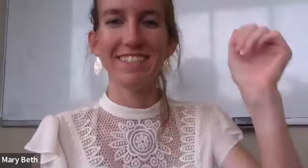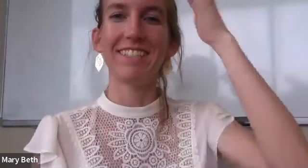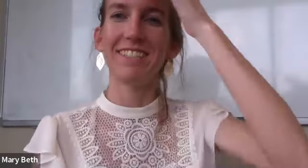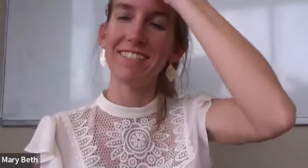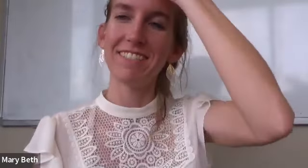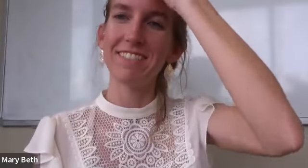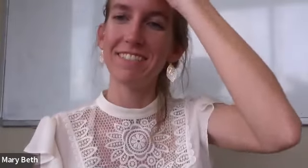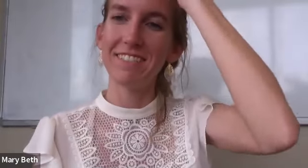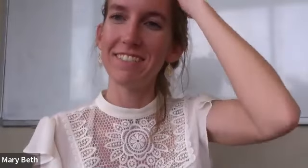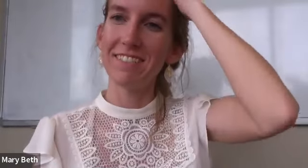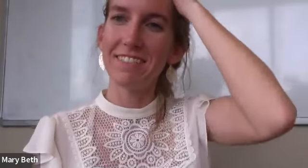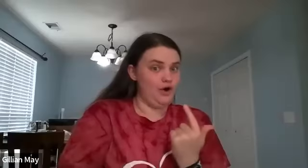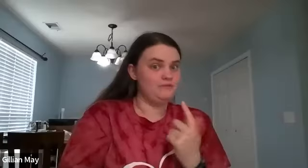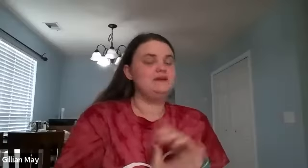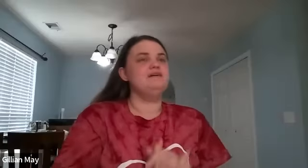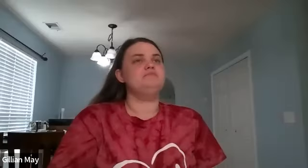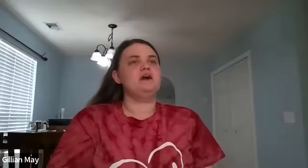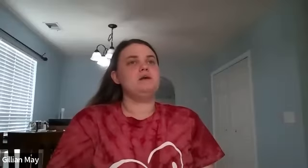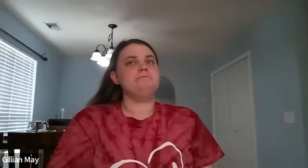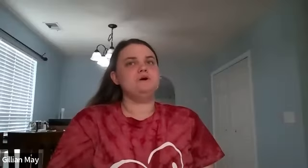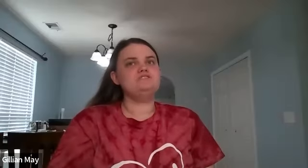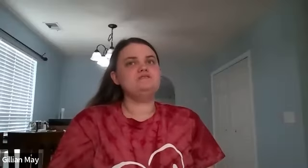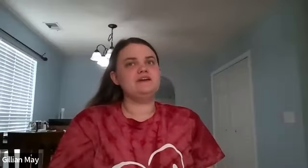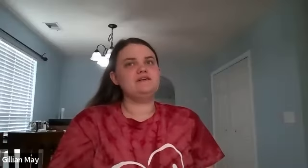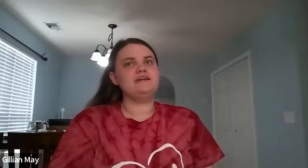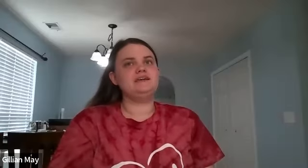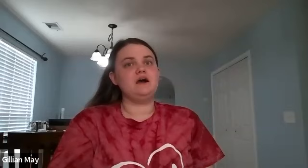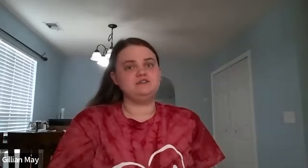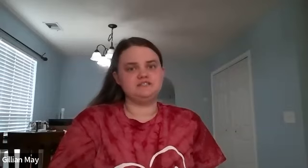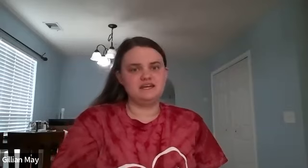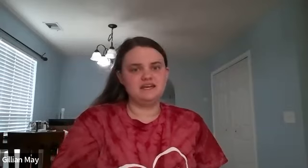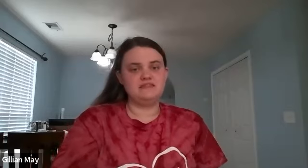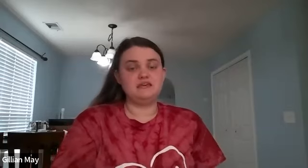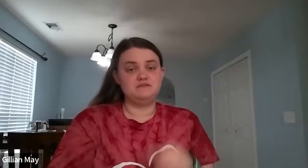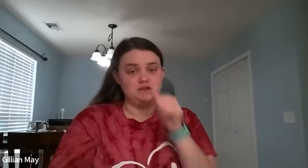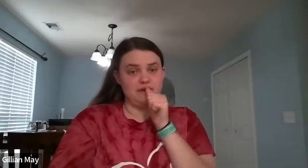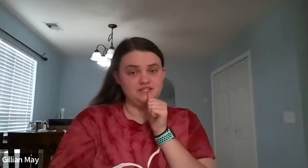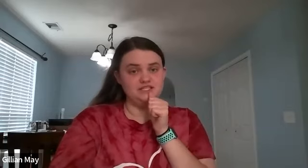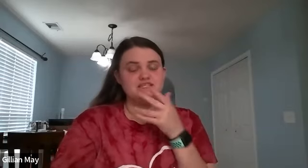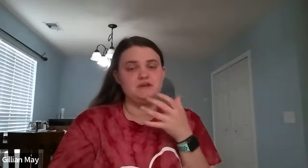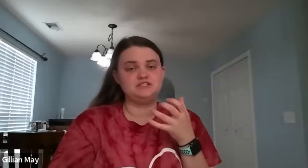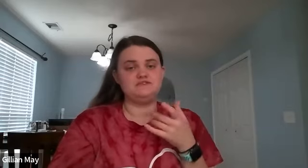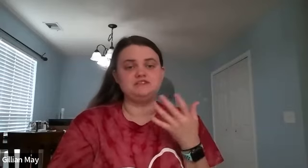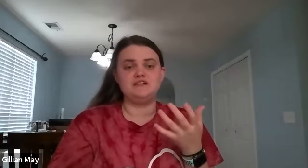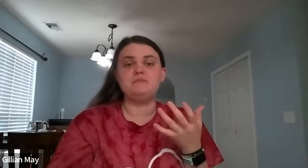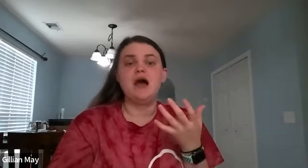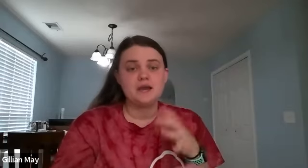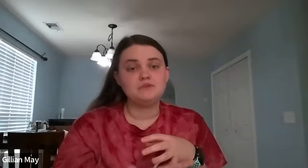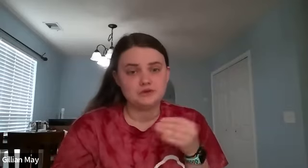I say a lot, I don't say all, but most are very understanding and they can be very patient, especially if you're telling them I'm